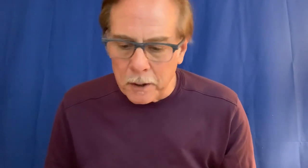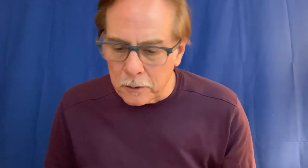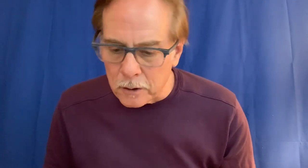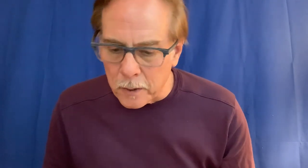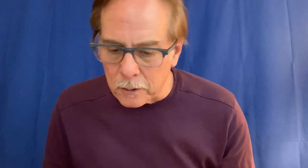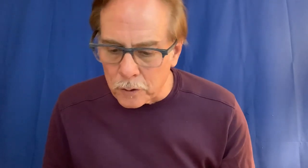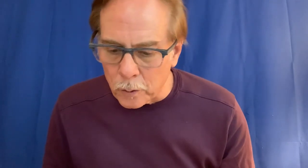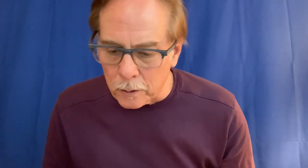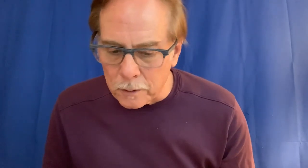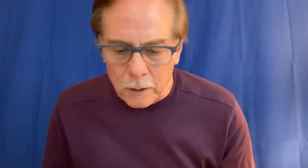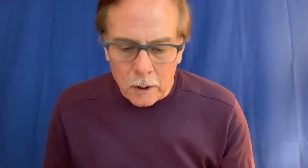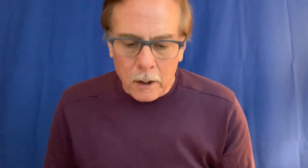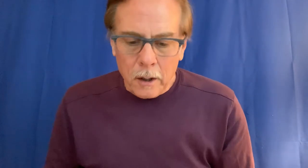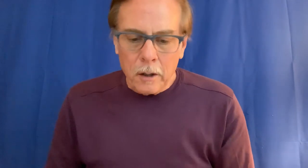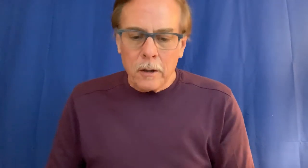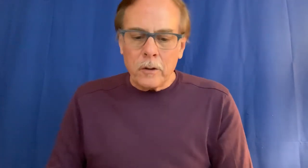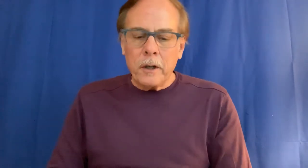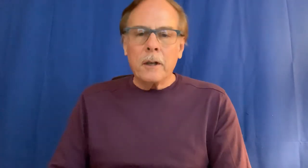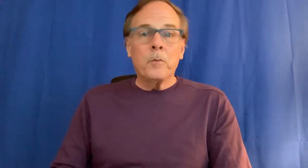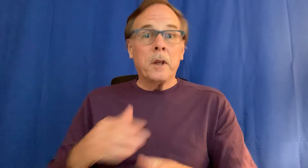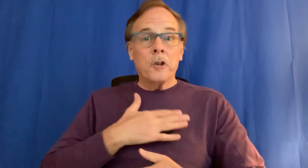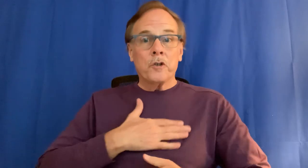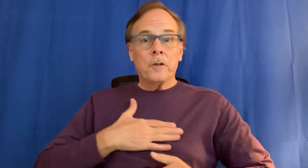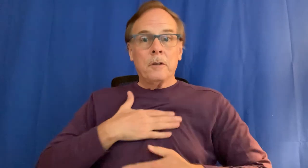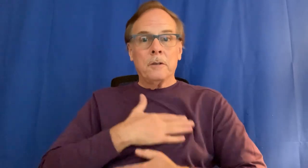Opinions about chores. Okay, pleasure.